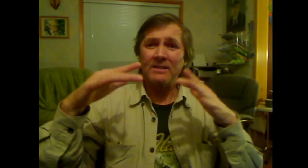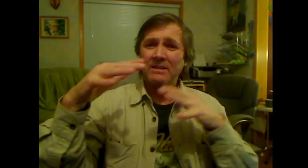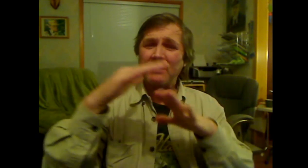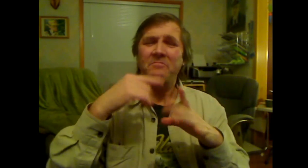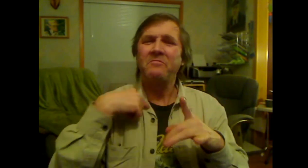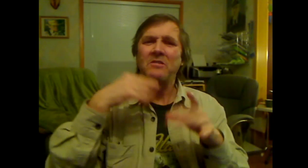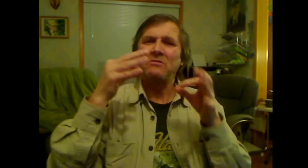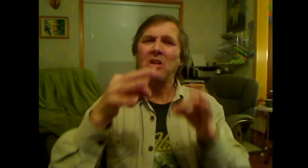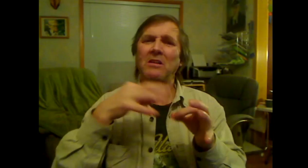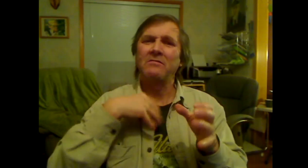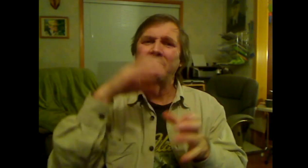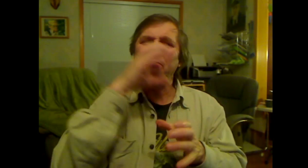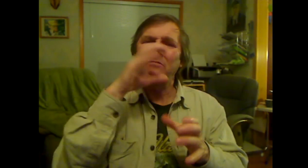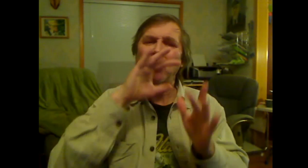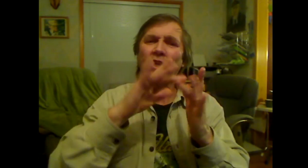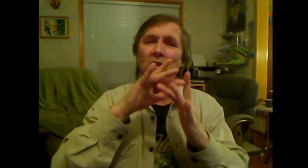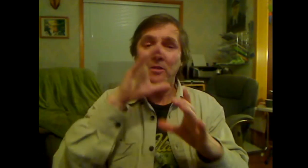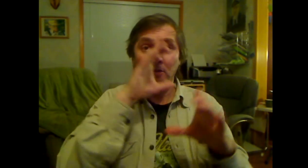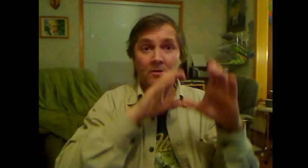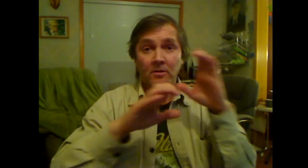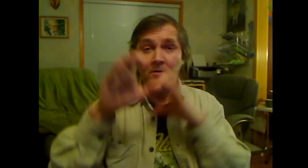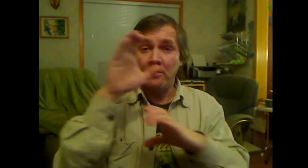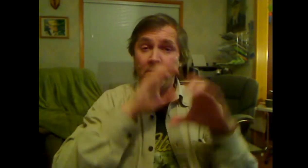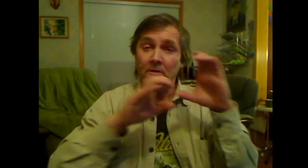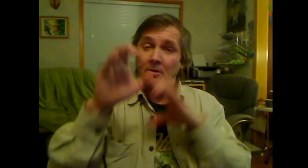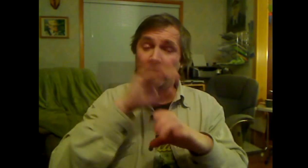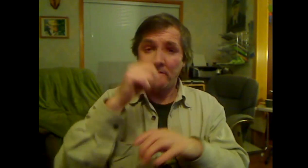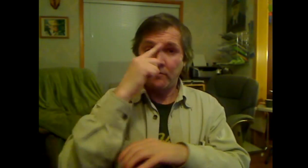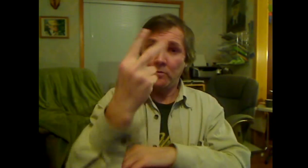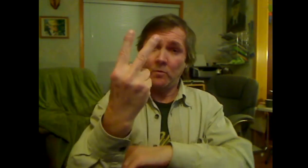Jackie Rosen, Teddy Beckwith.